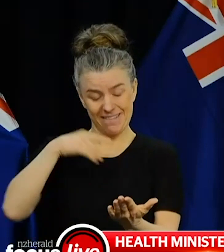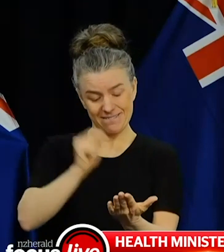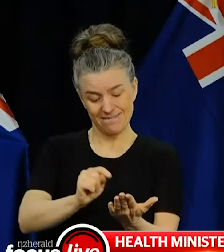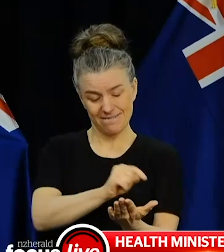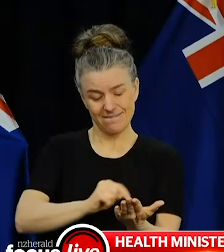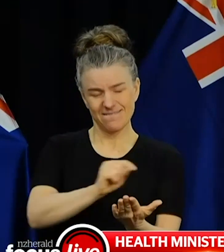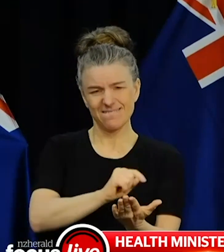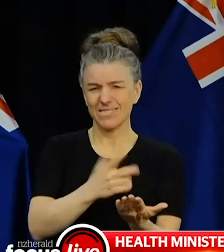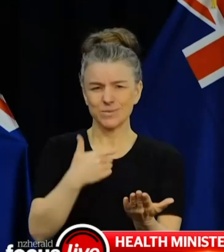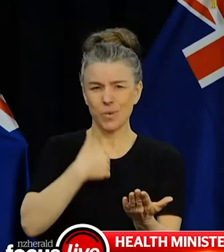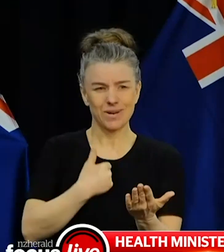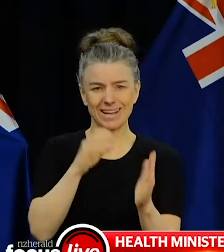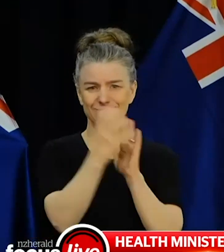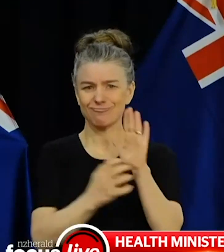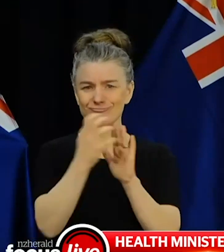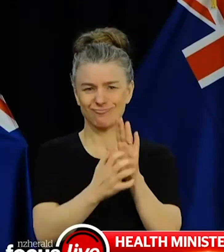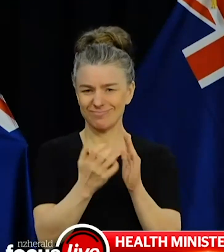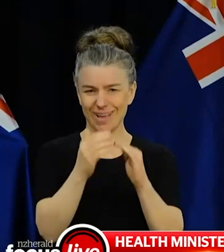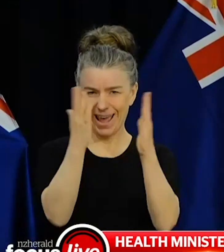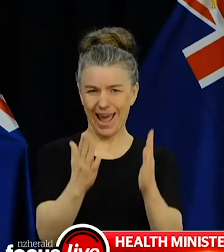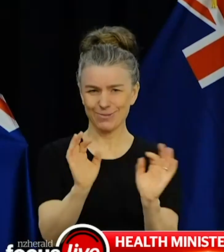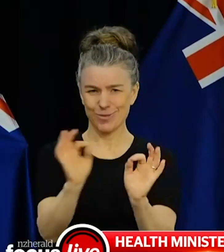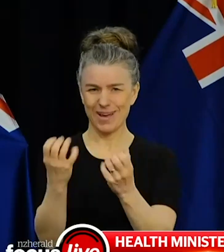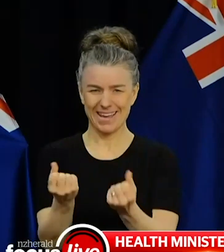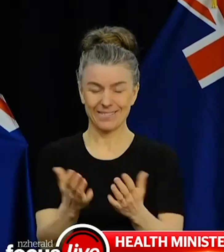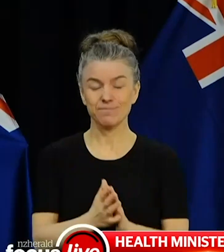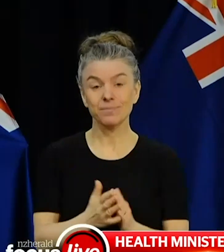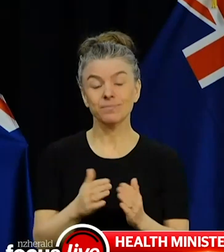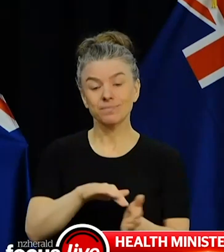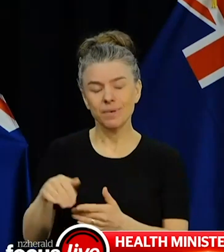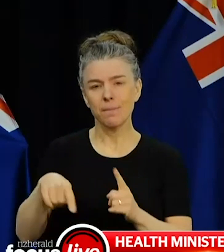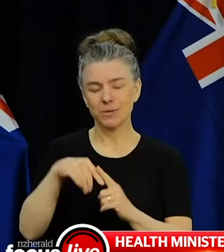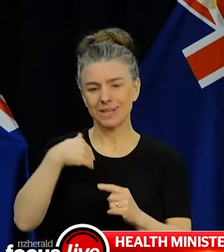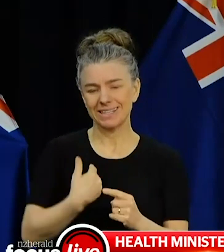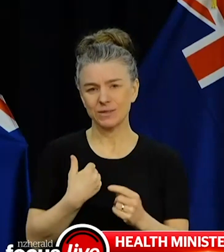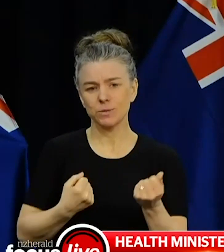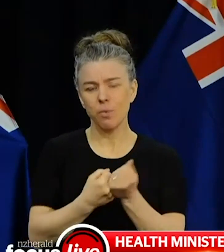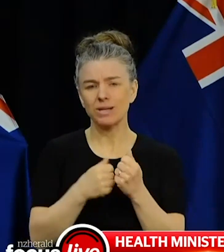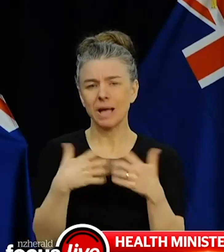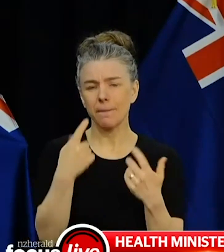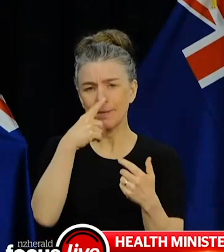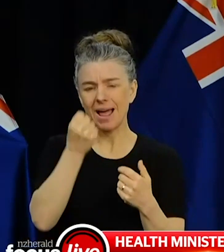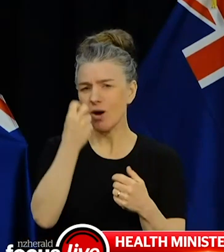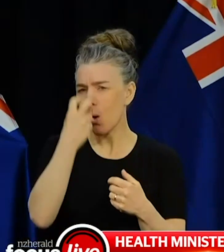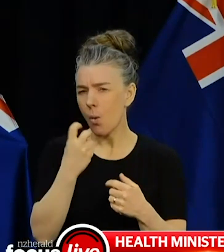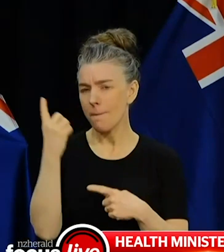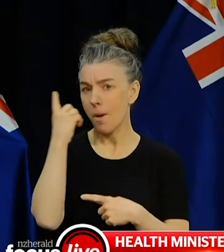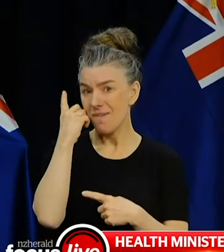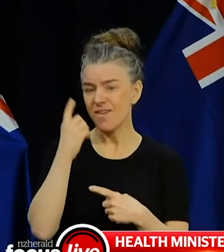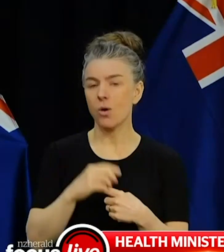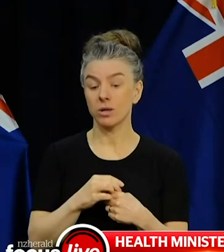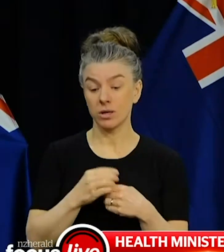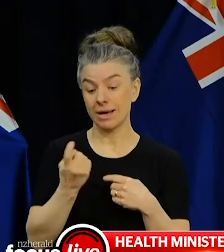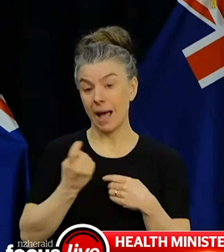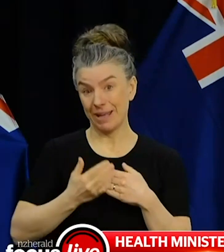no QR code scanning is possible. We also need to support some older models of cell phones. Both of these issues will